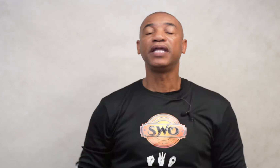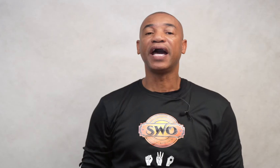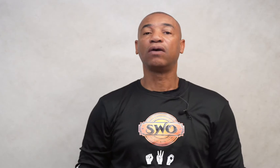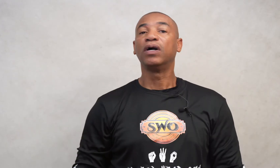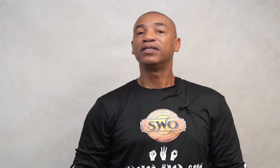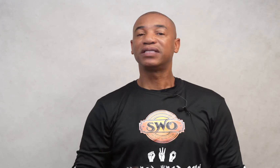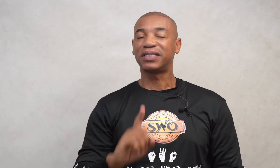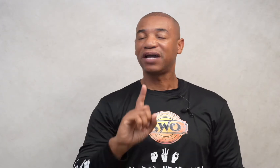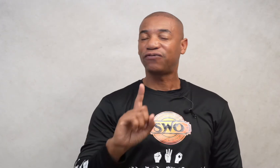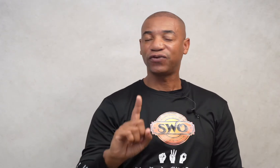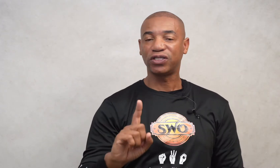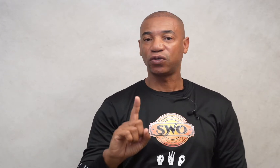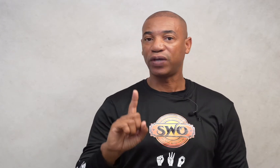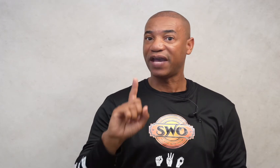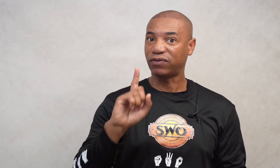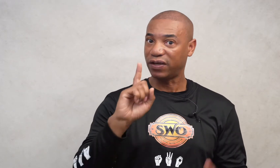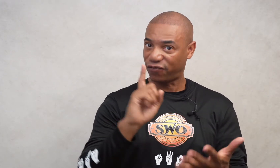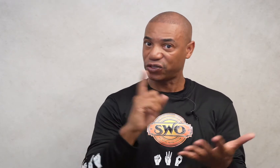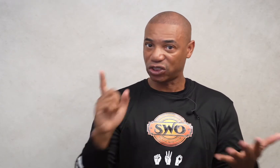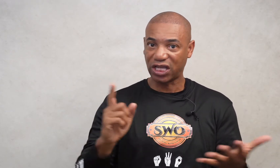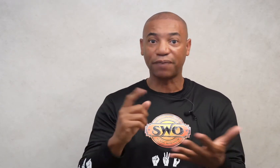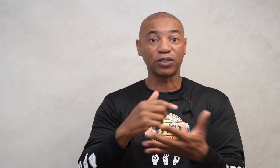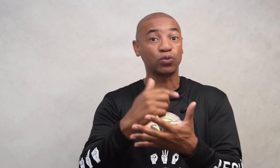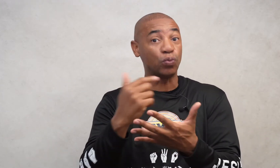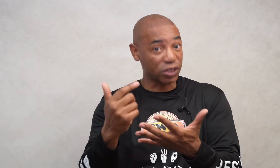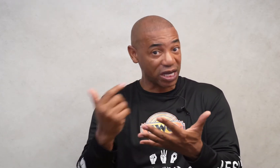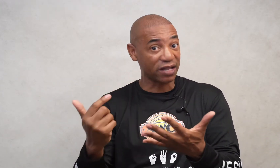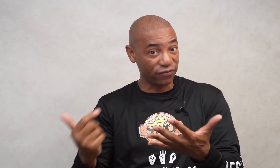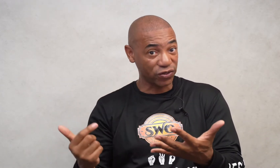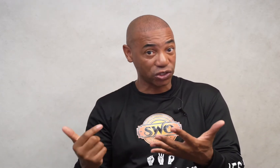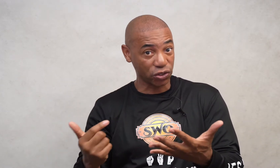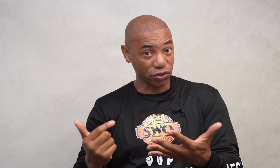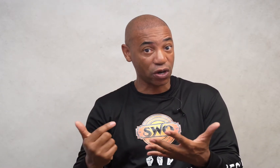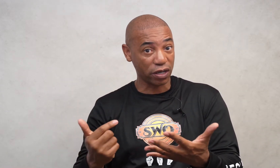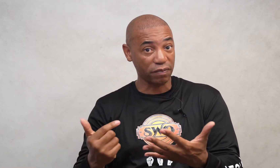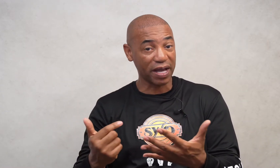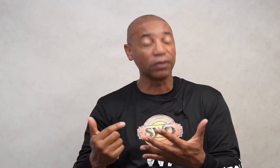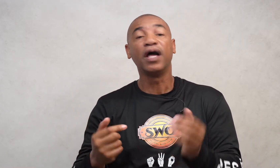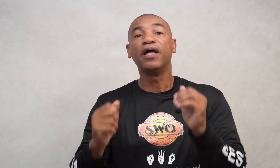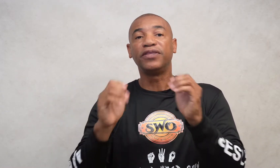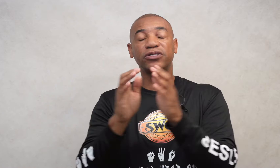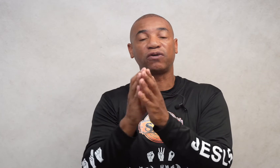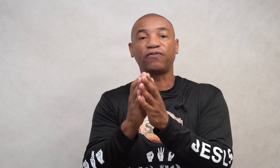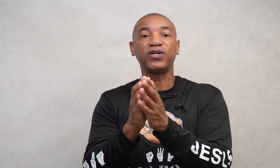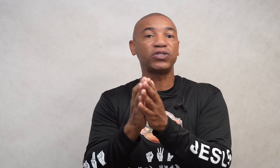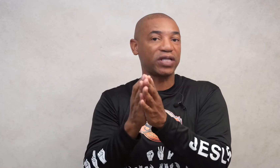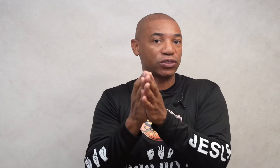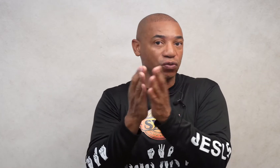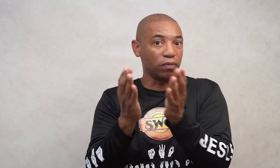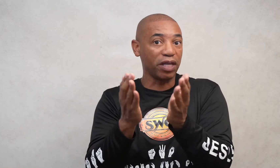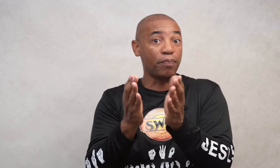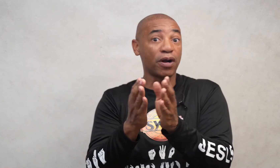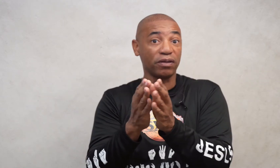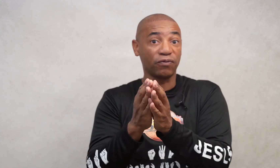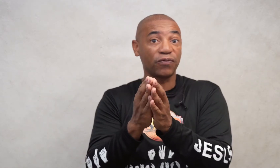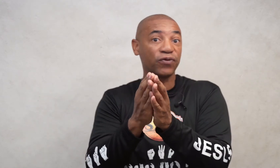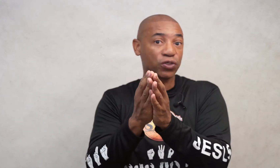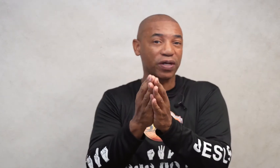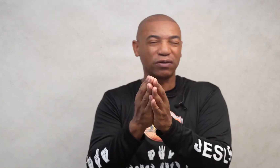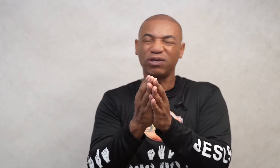Now, to sign freezer, we have to first establish which kind of freezer you're talking about. There's a freezer that's normally a part of the refrigerator, usually